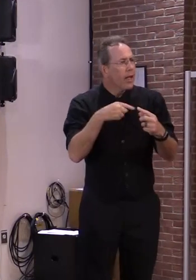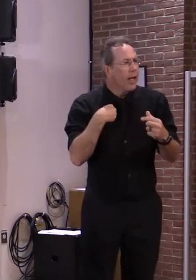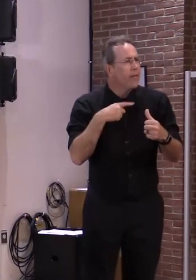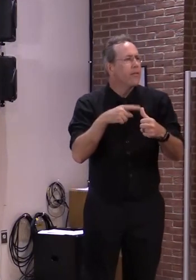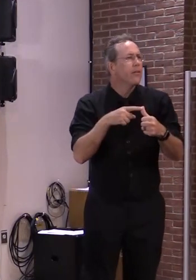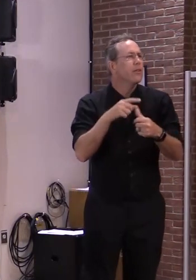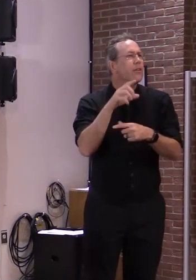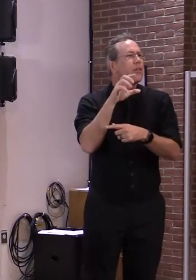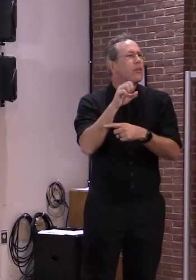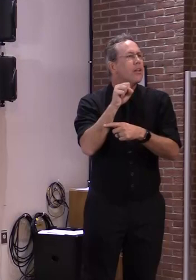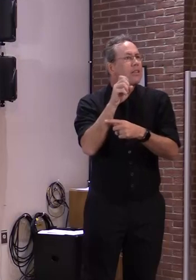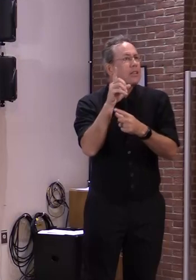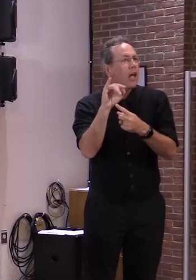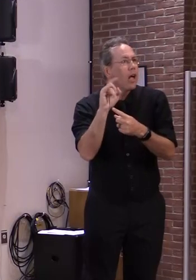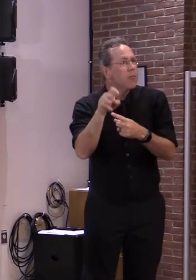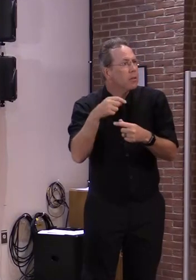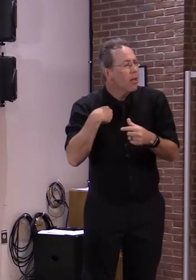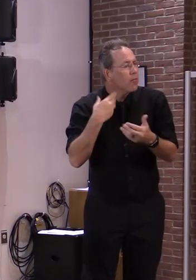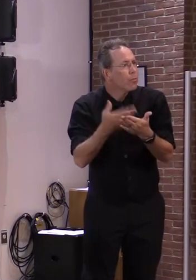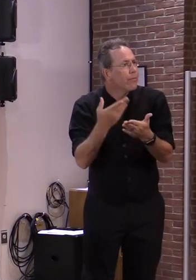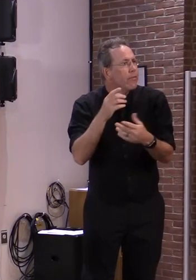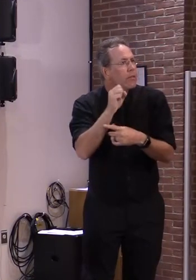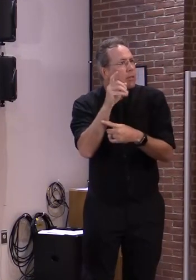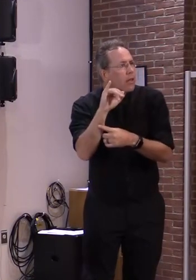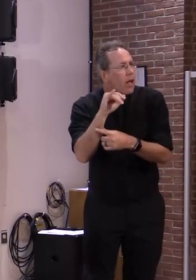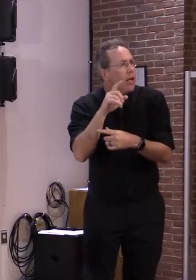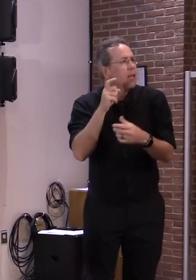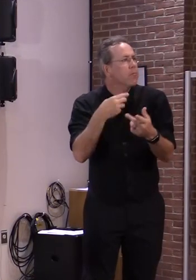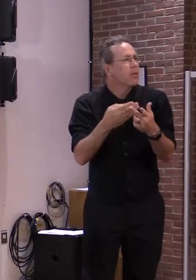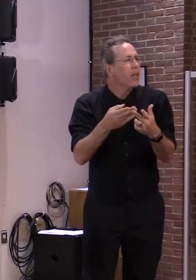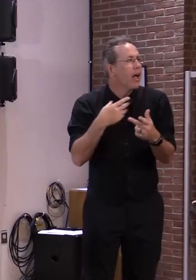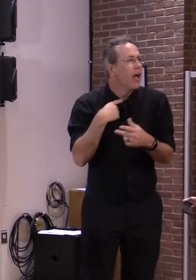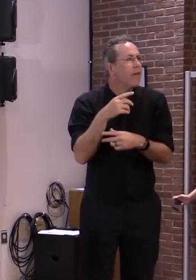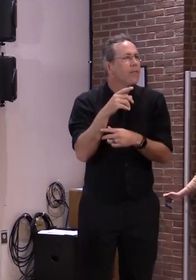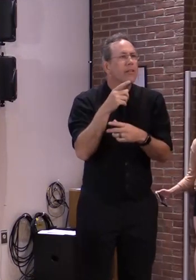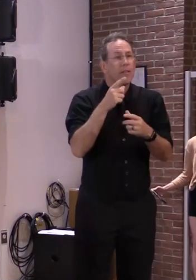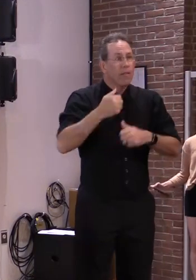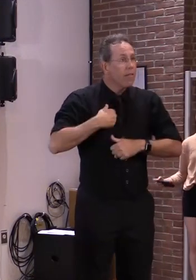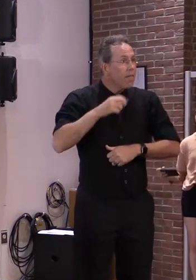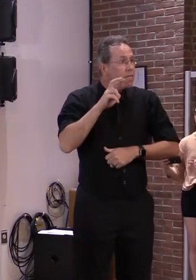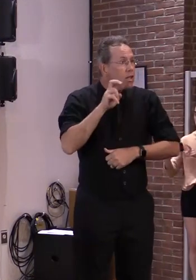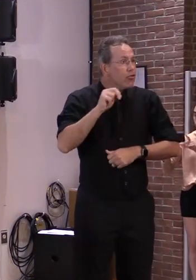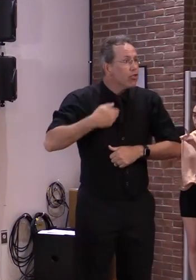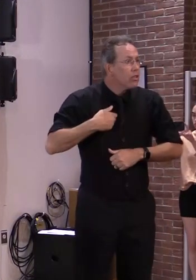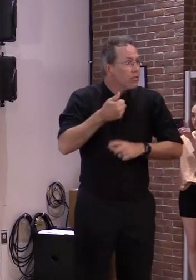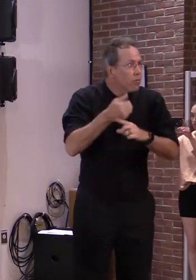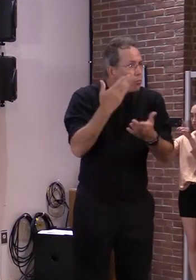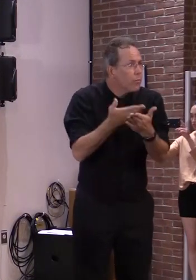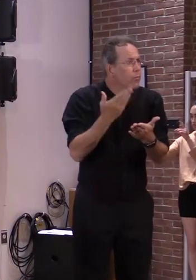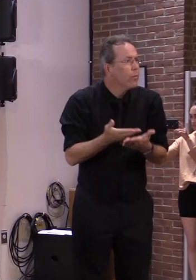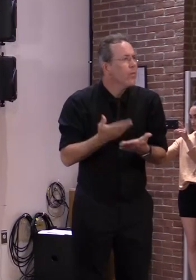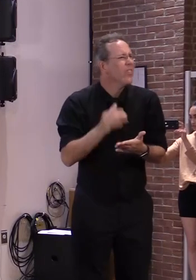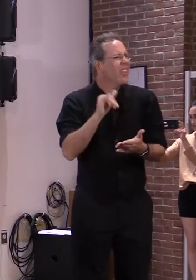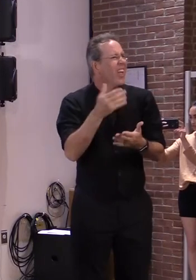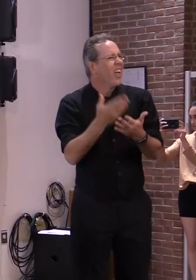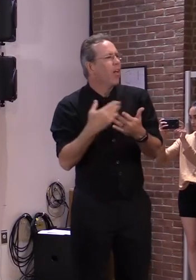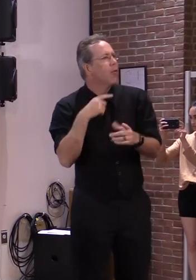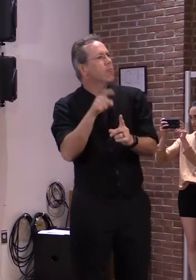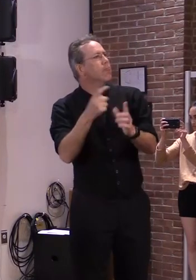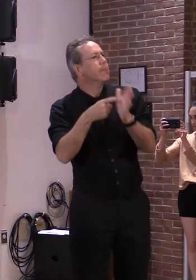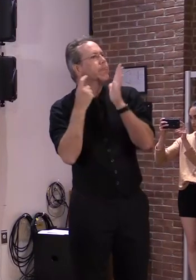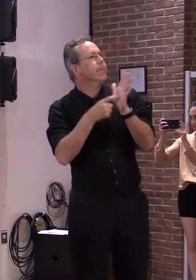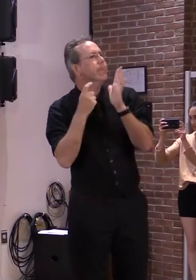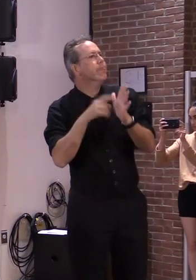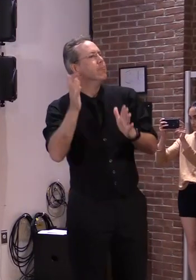Defense Department disability? Those were sort of the criteria. We expanded that criteria to say, if you